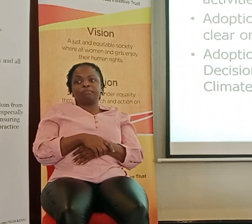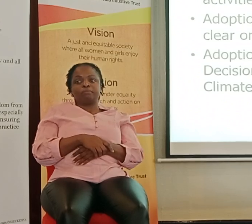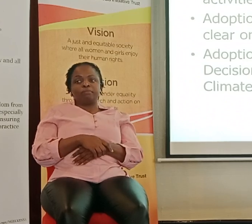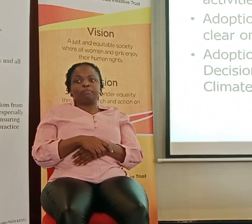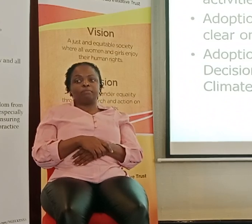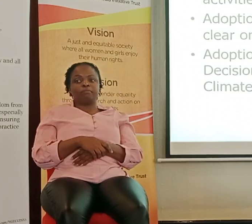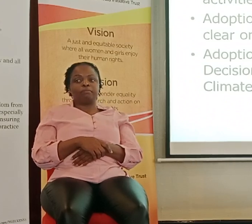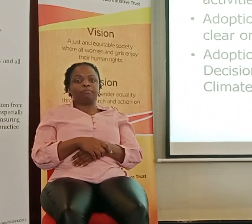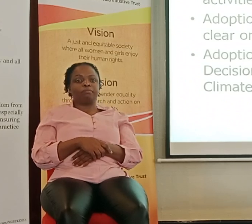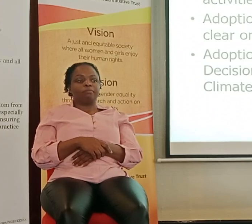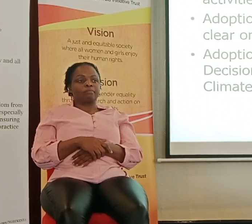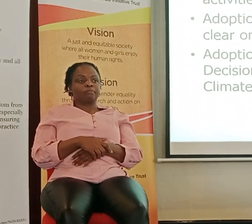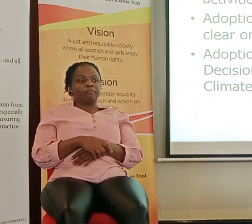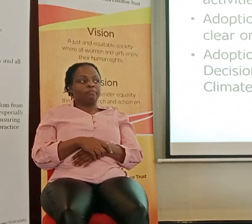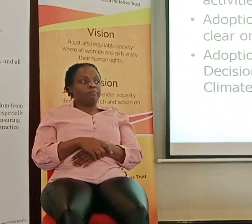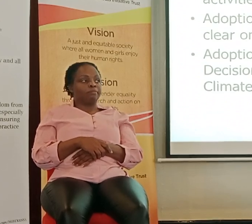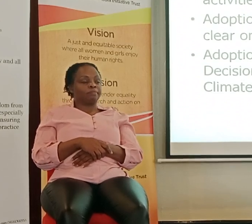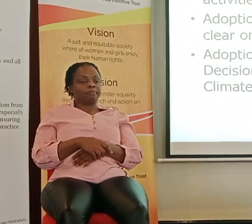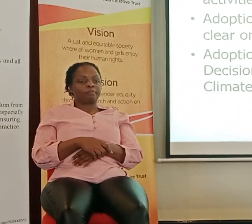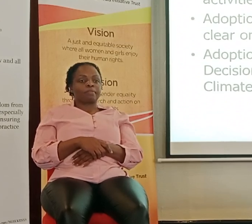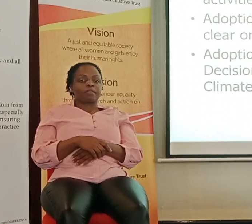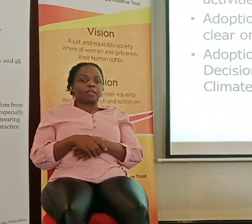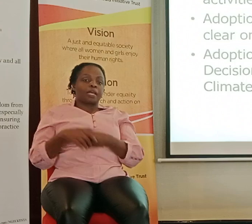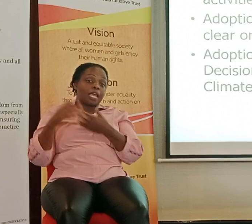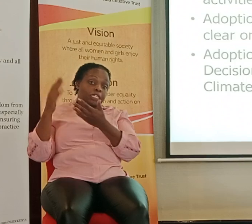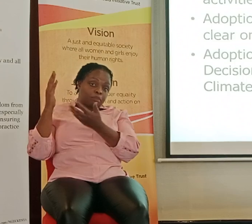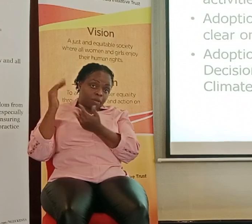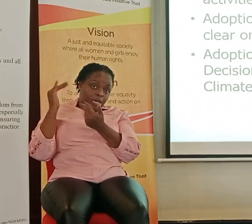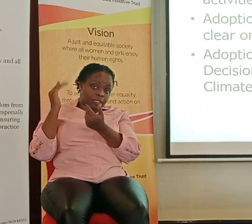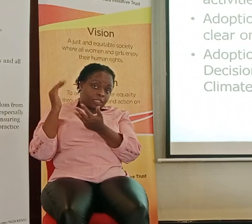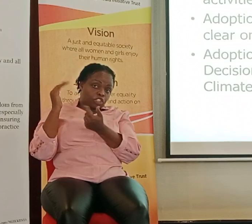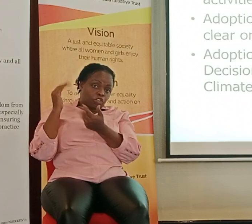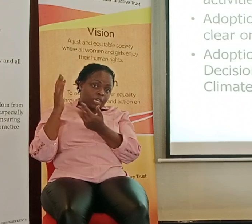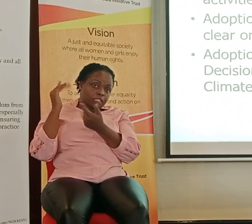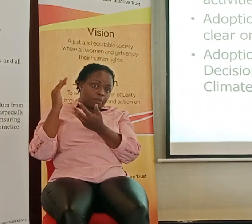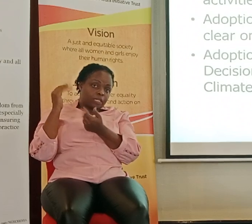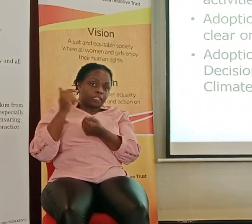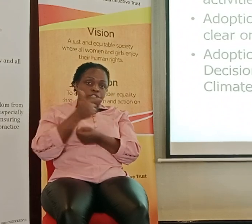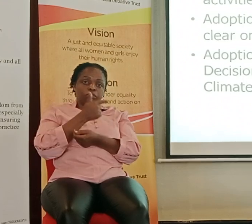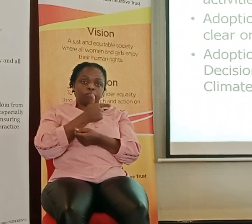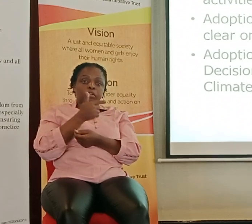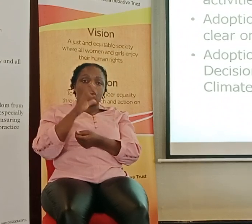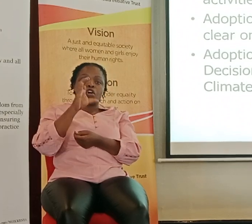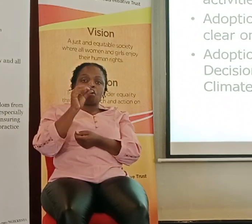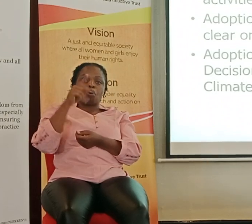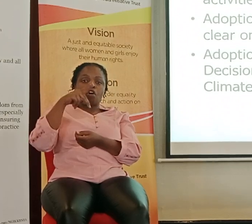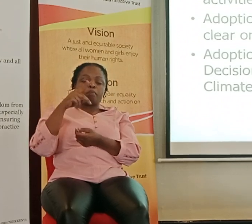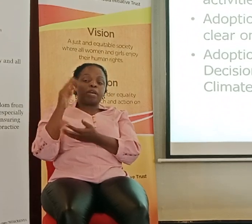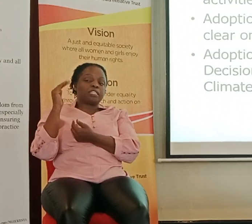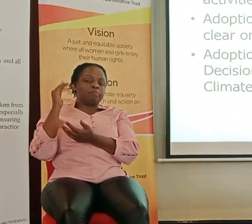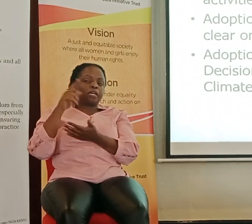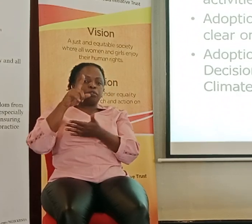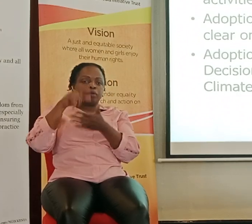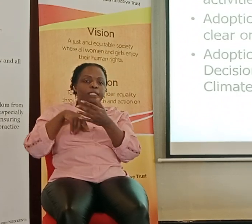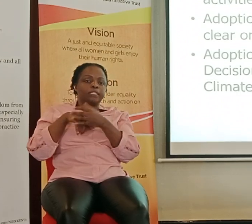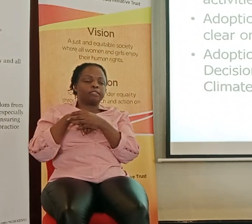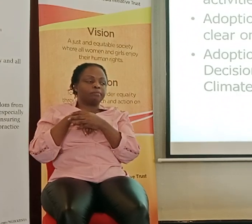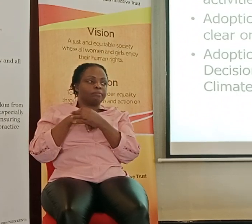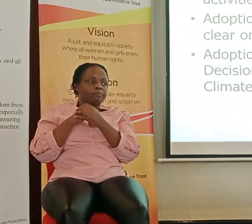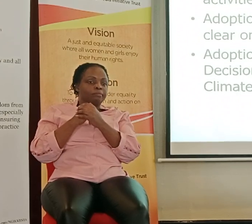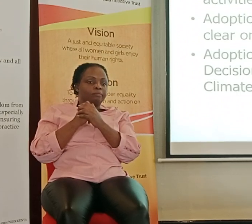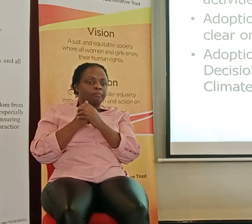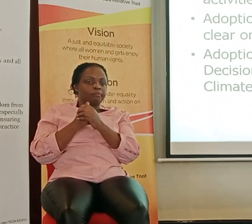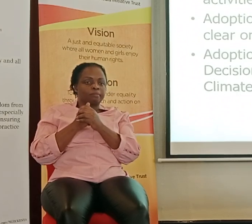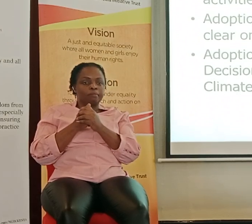I'm a Songa Karibu. So expectations at this COP. So in terms of expectations, of